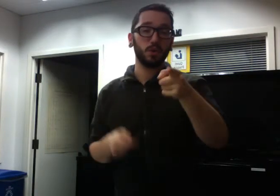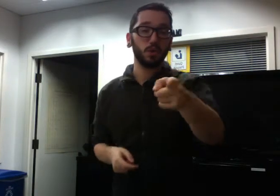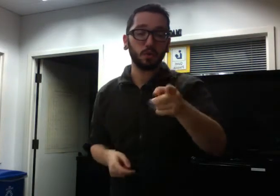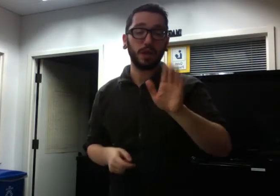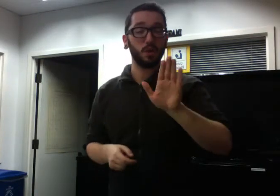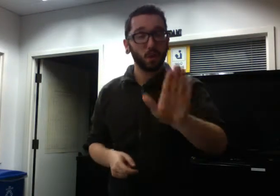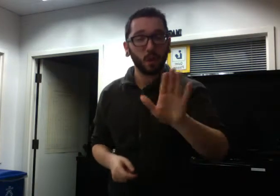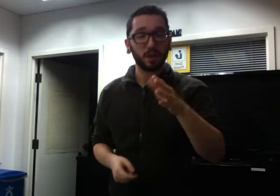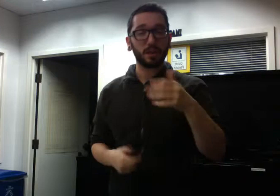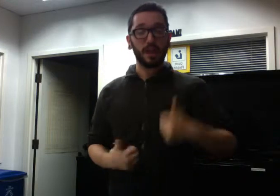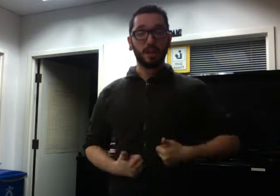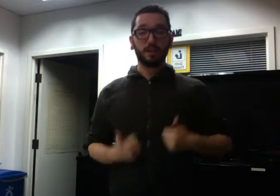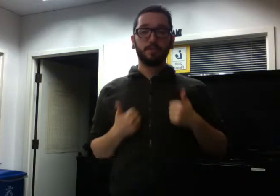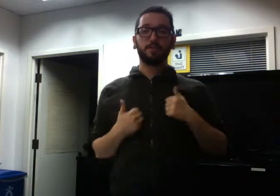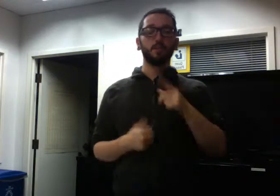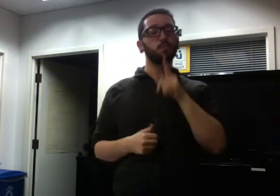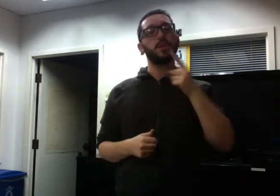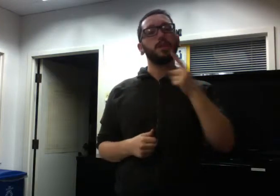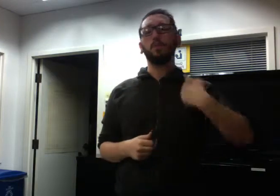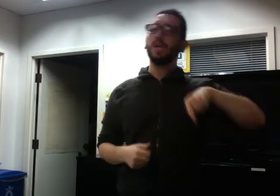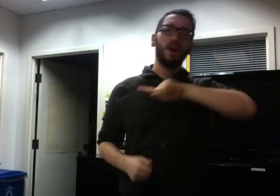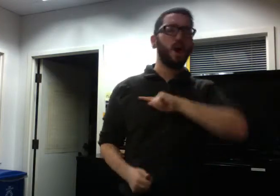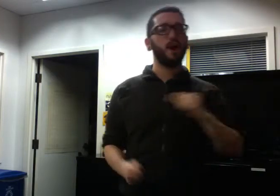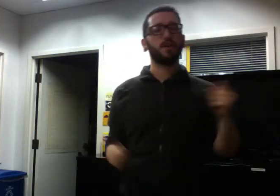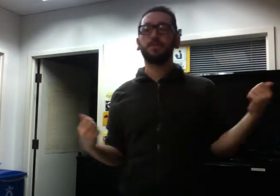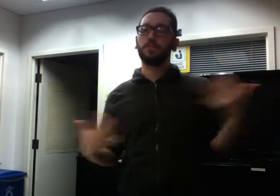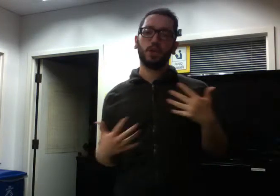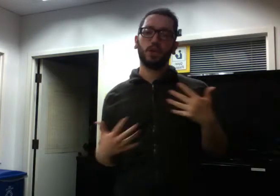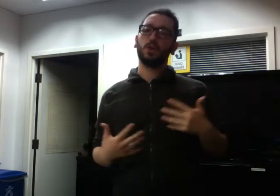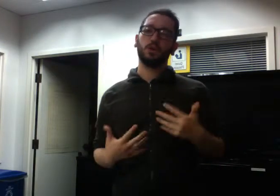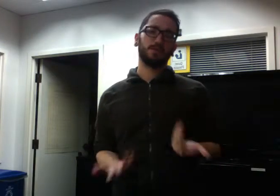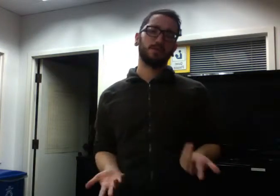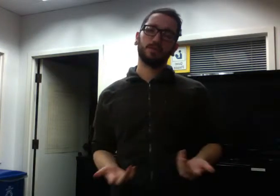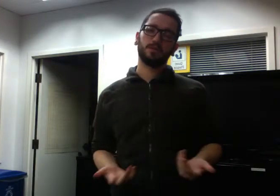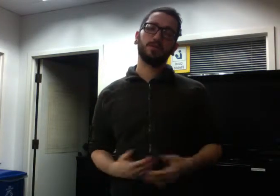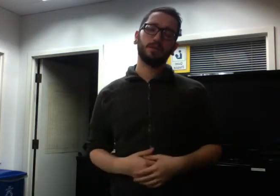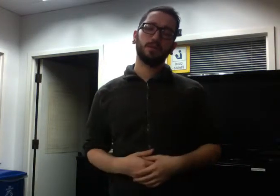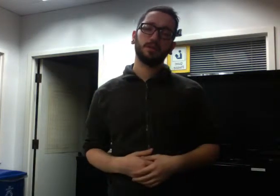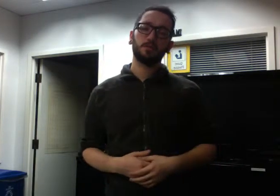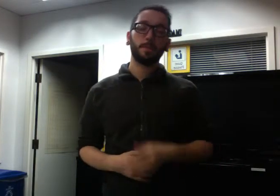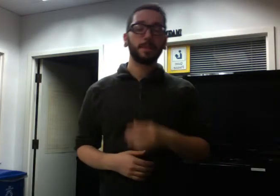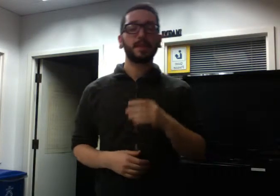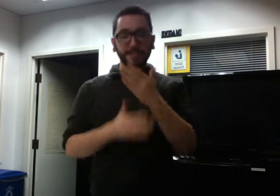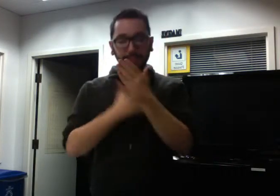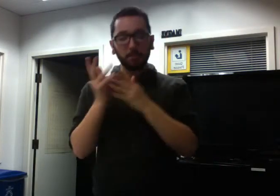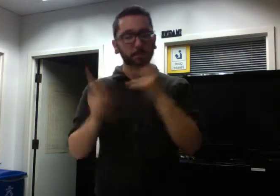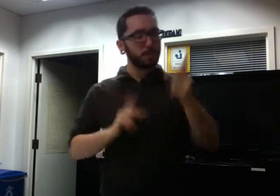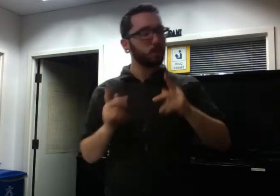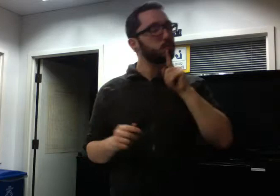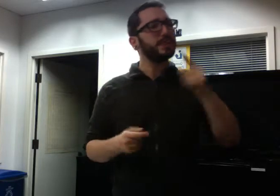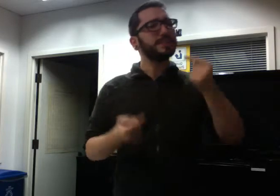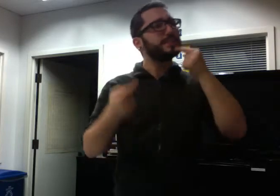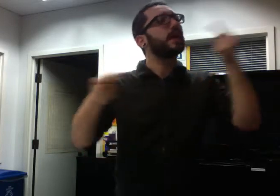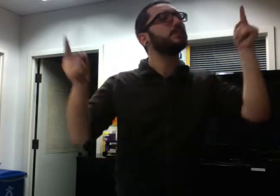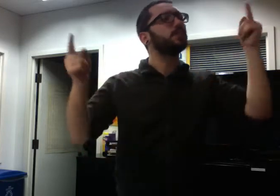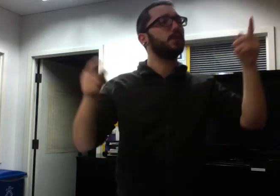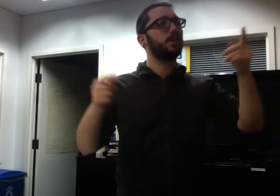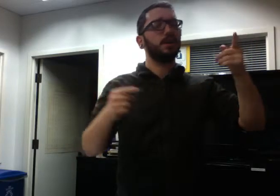our lives. Even the people who are very successful and self-confident, who are out there making their dreams a